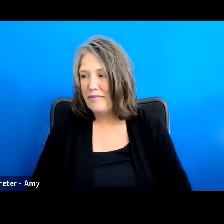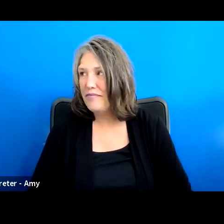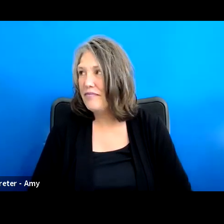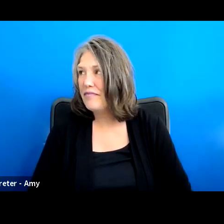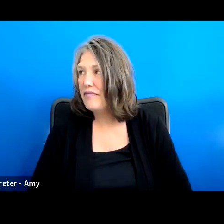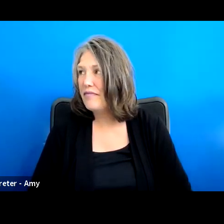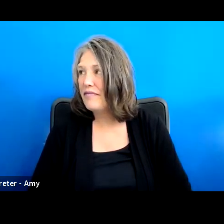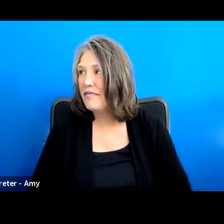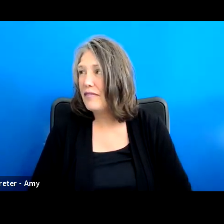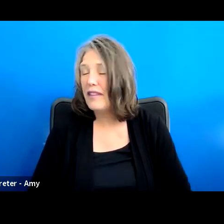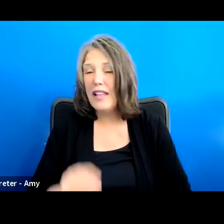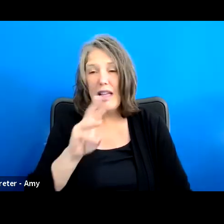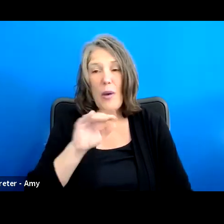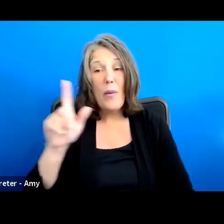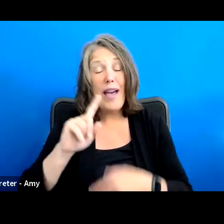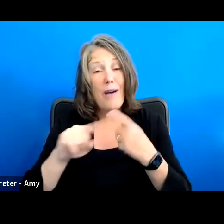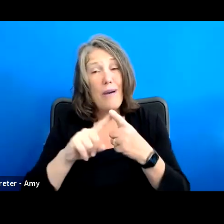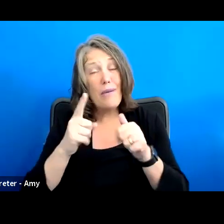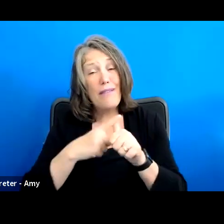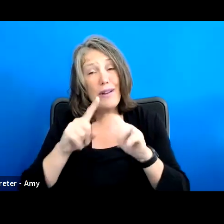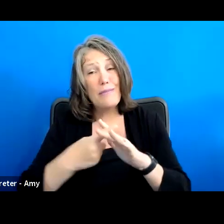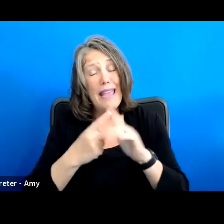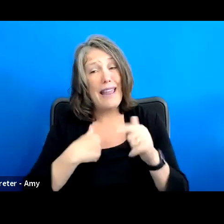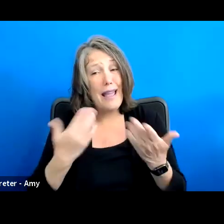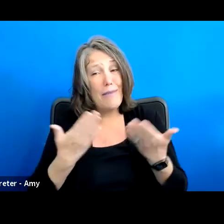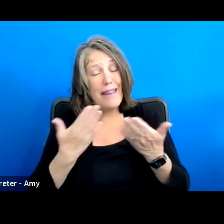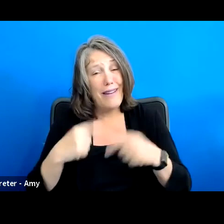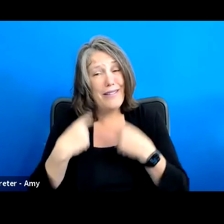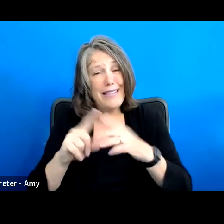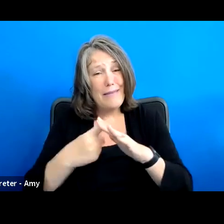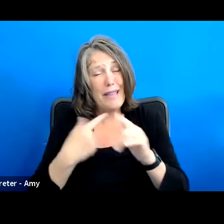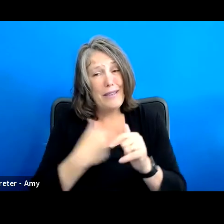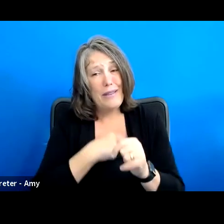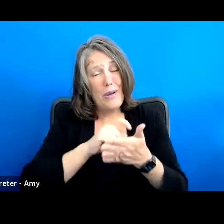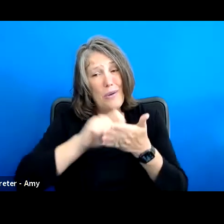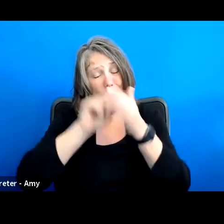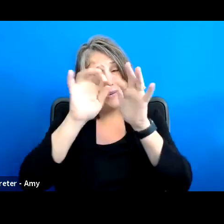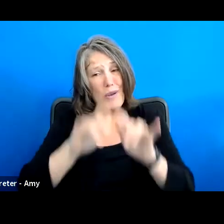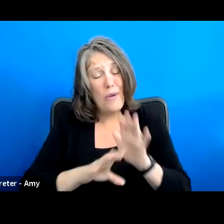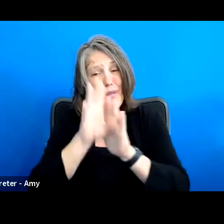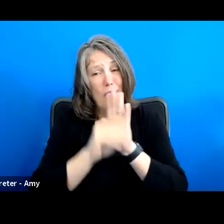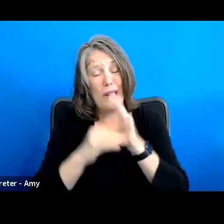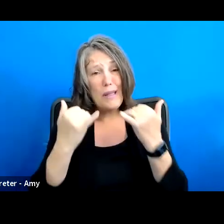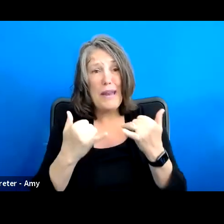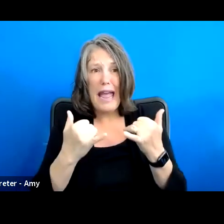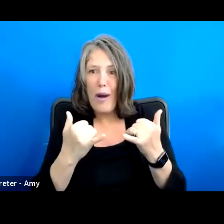Well, when we first began, I've been in this project from the beginning. So we wrote the curriculum, and then we're getting to test drive